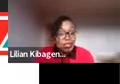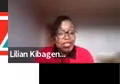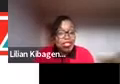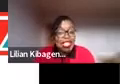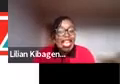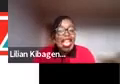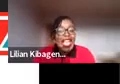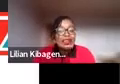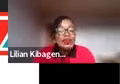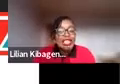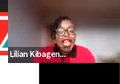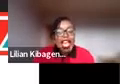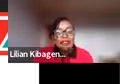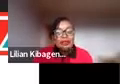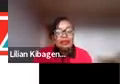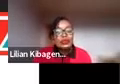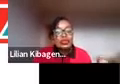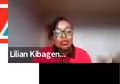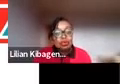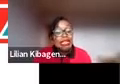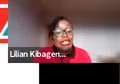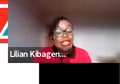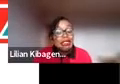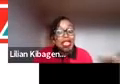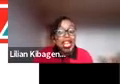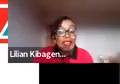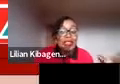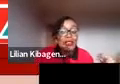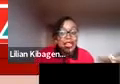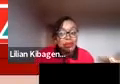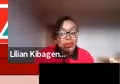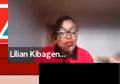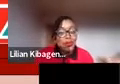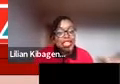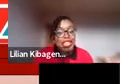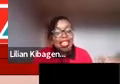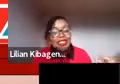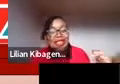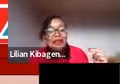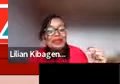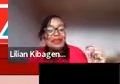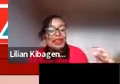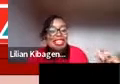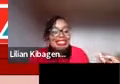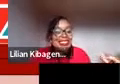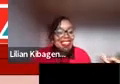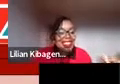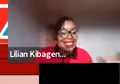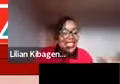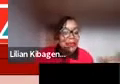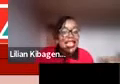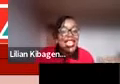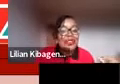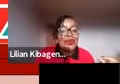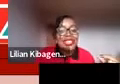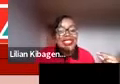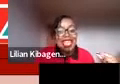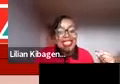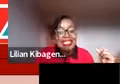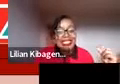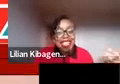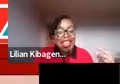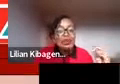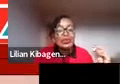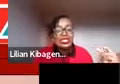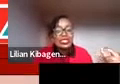category videos. And we have two winners. We have the grand prize winner and we have the first runners up. And